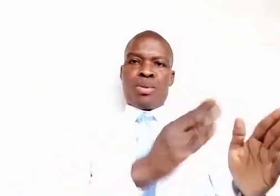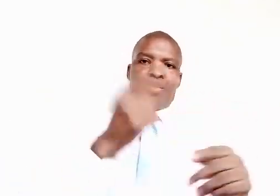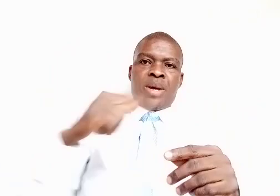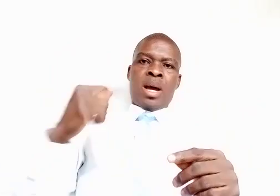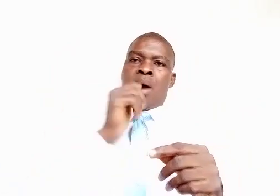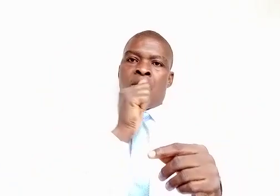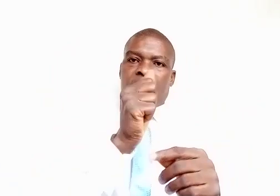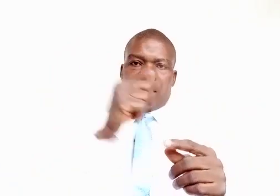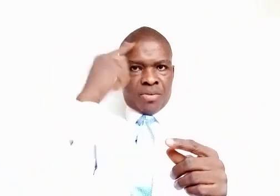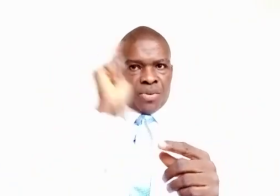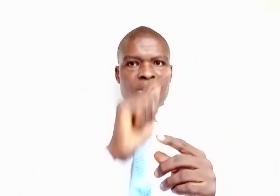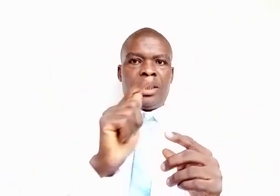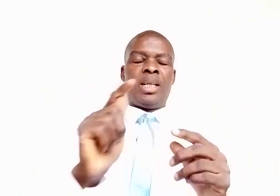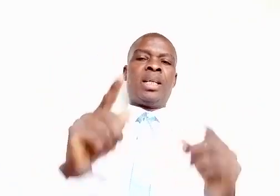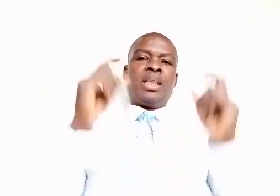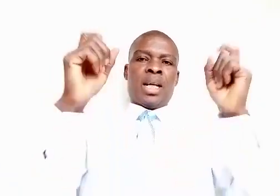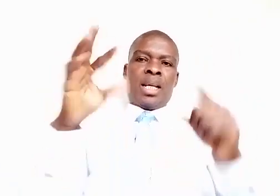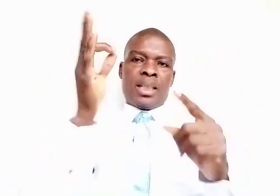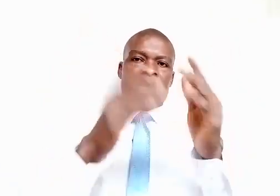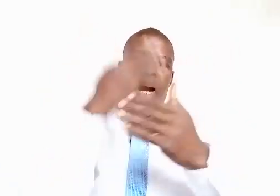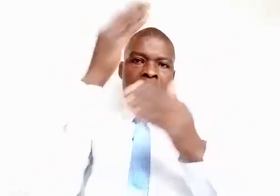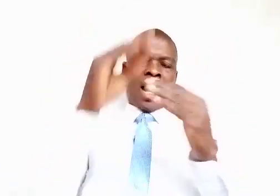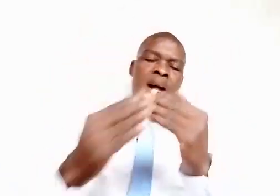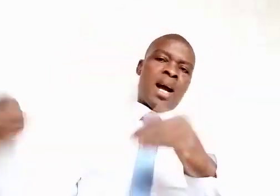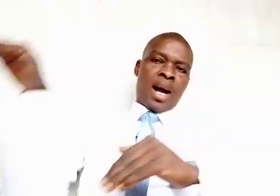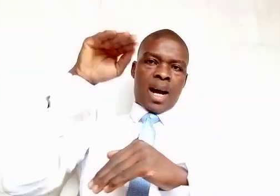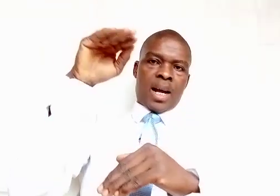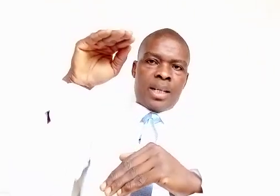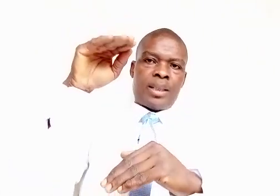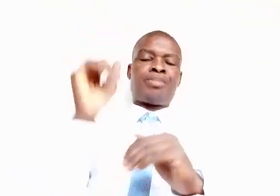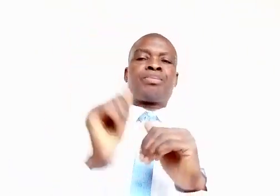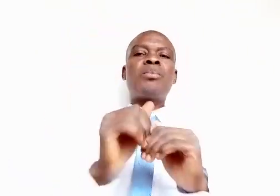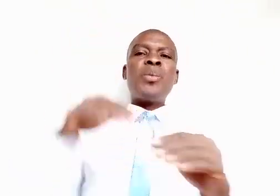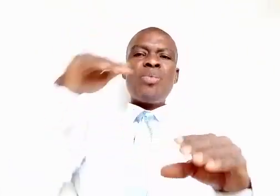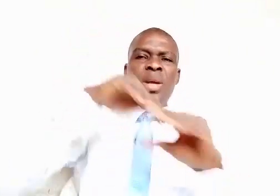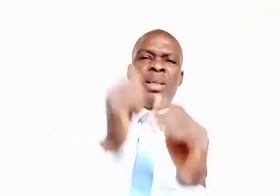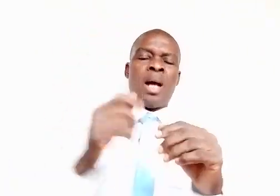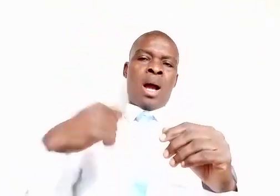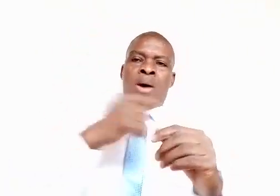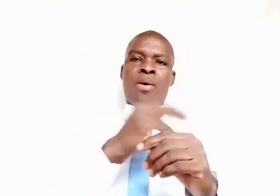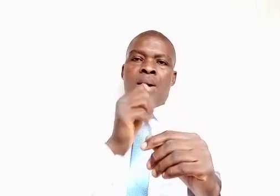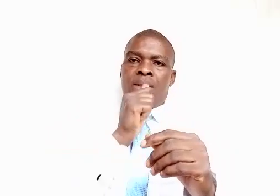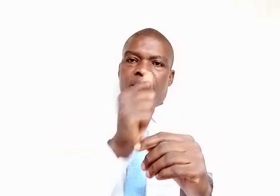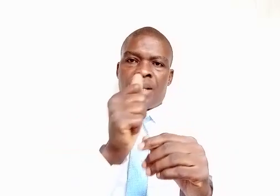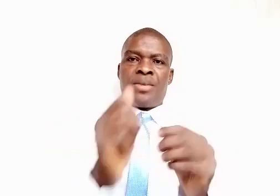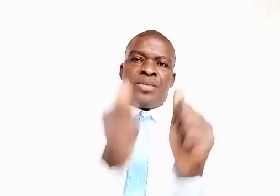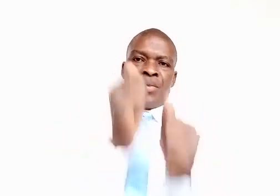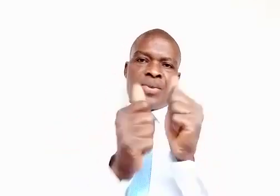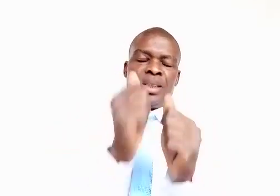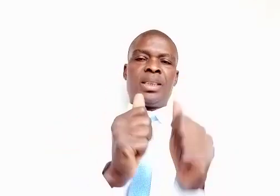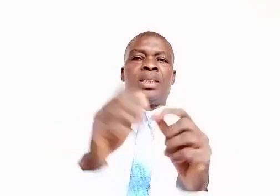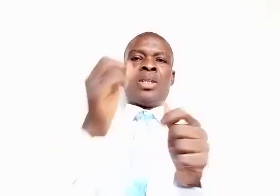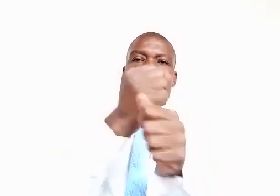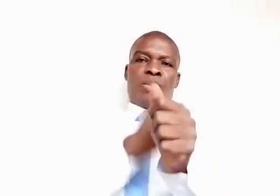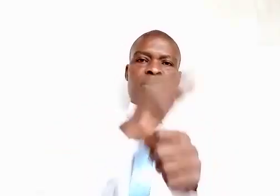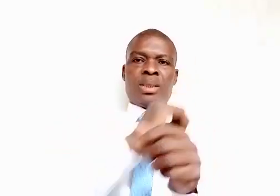ahead. Also in this sentence, ourselves, which is the object of the verb prepare,